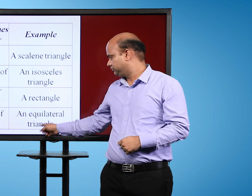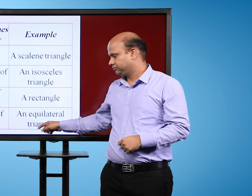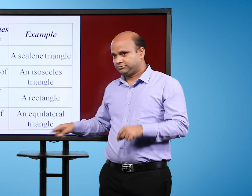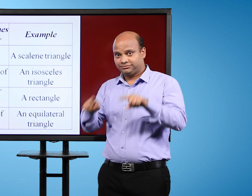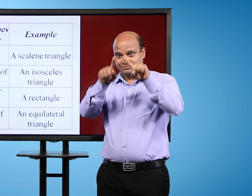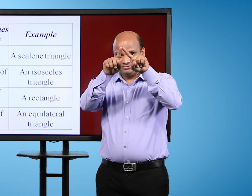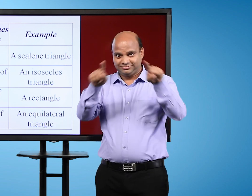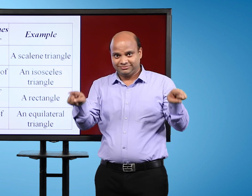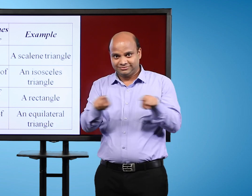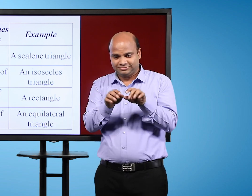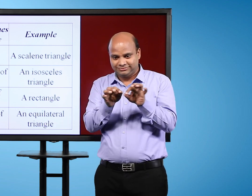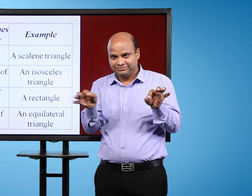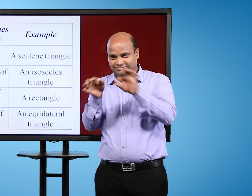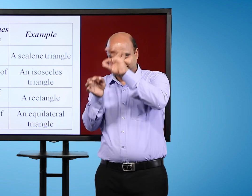An equilateral triangle.